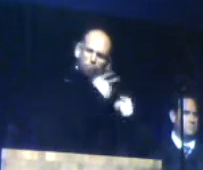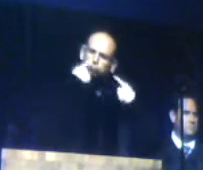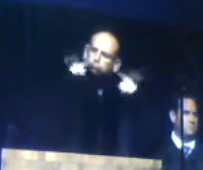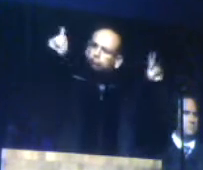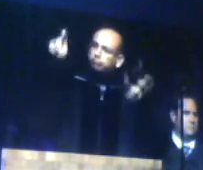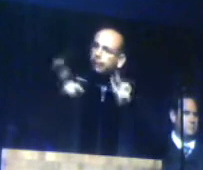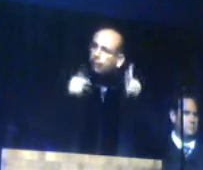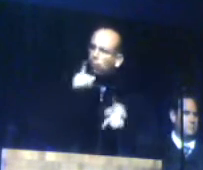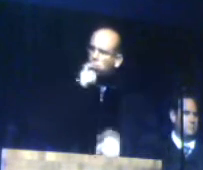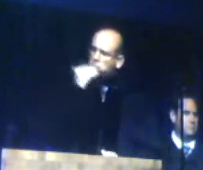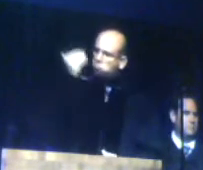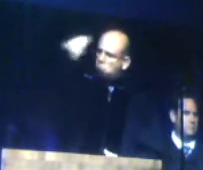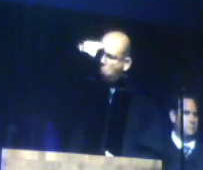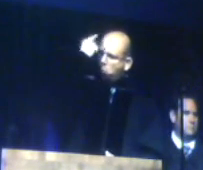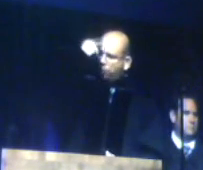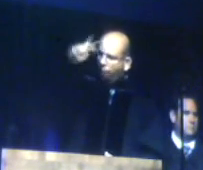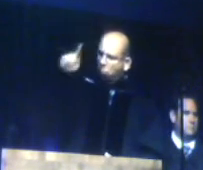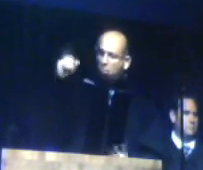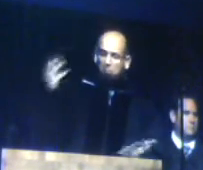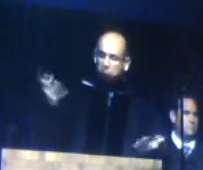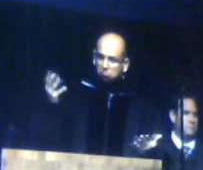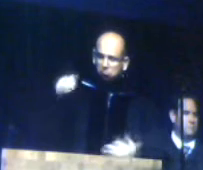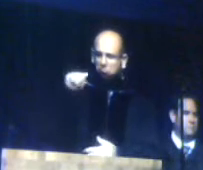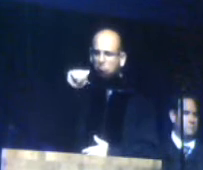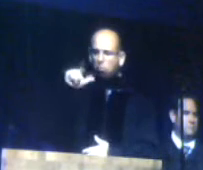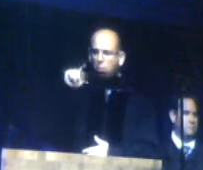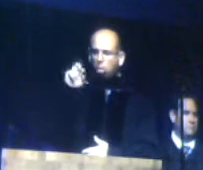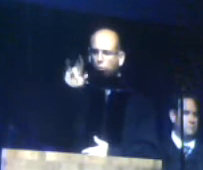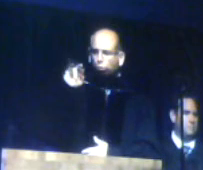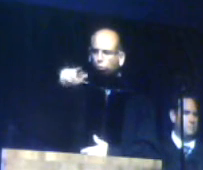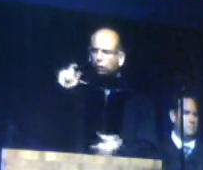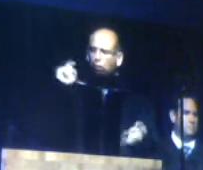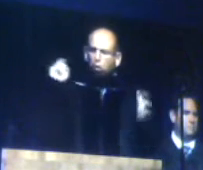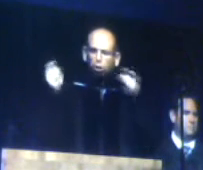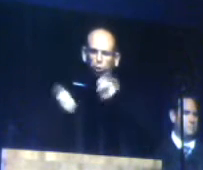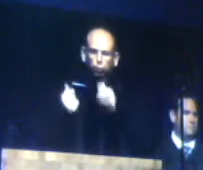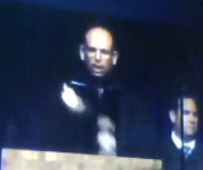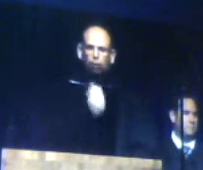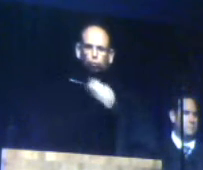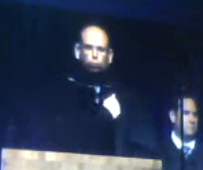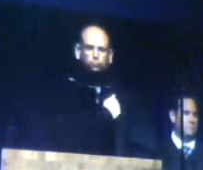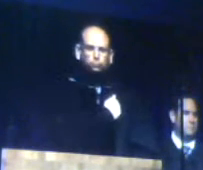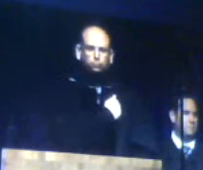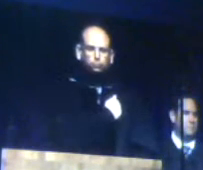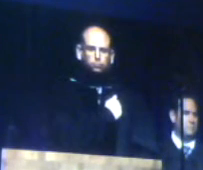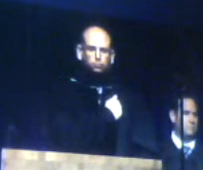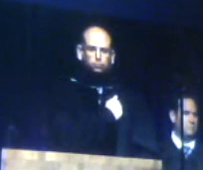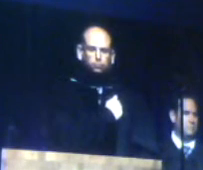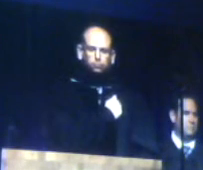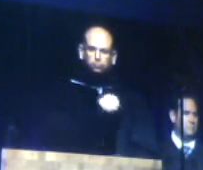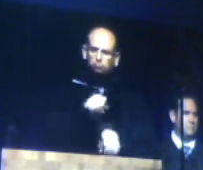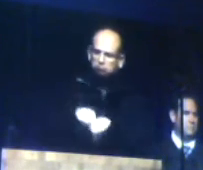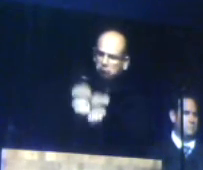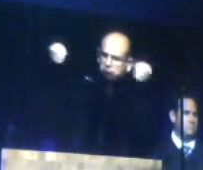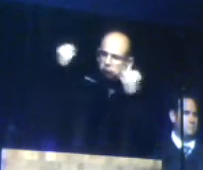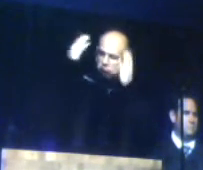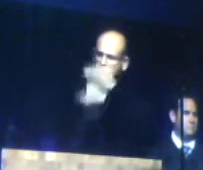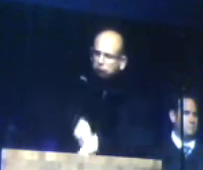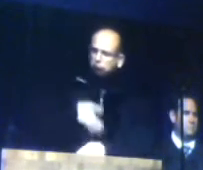No, the annals have been stories about people who have changed attitudes,